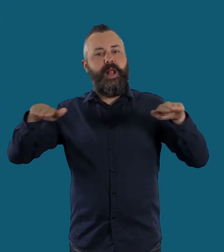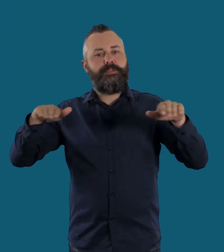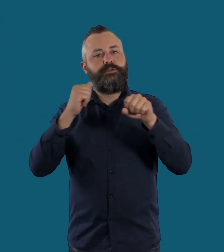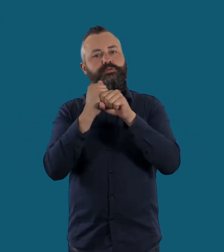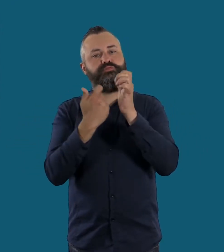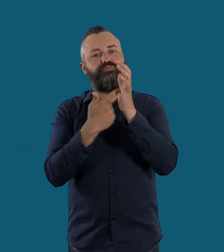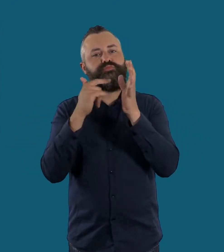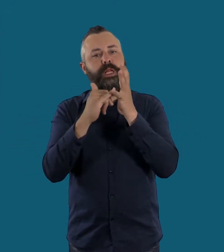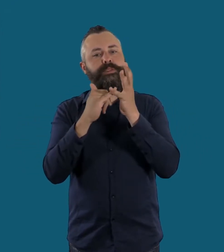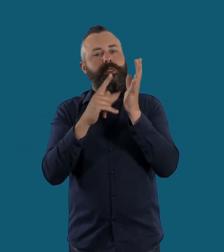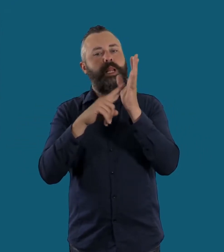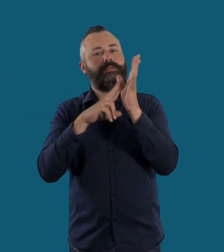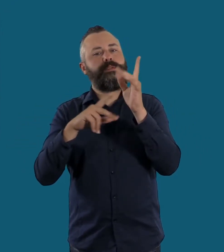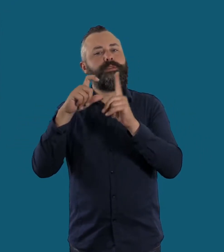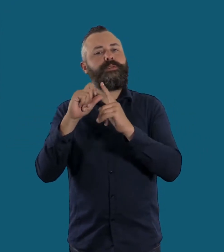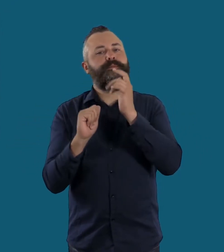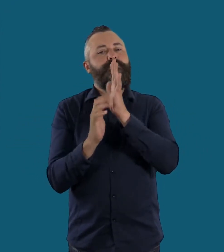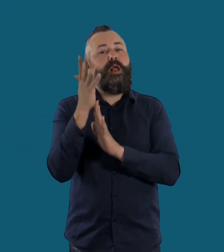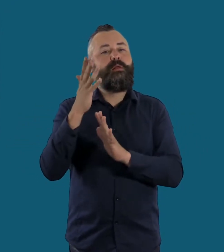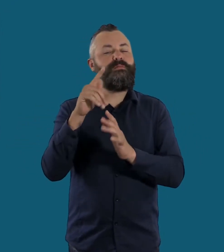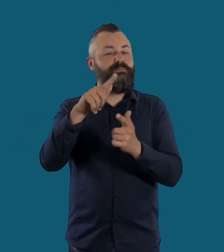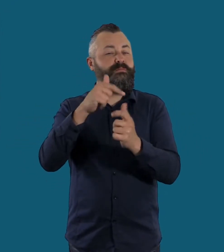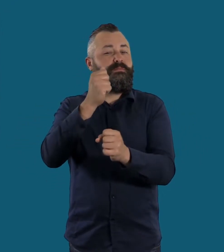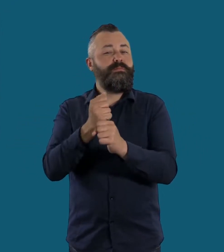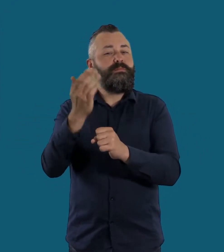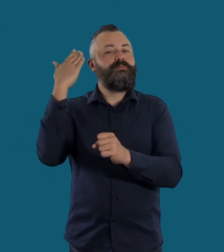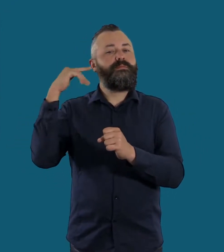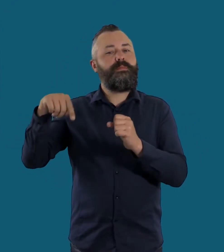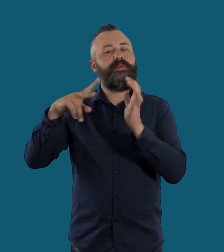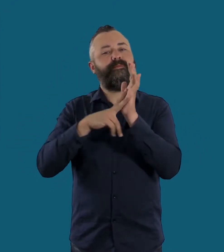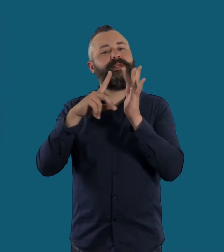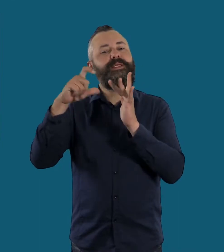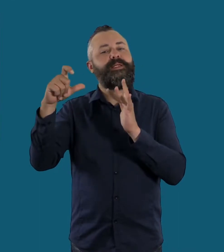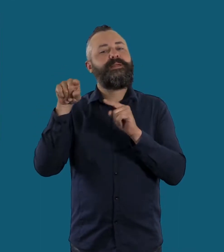flat grassland fires, for example the Black Saturday Victorian bushfires,